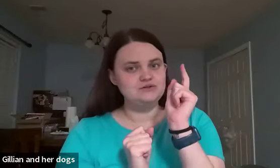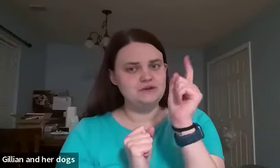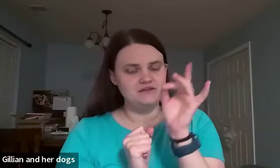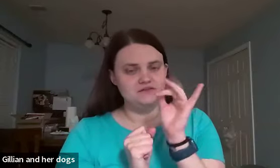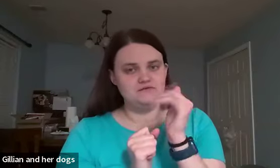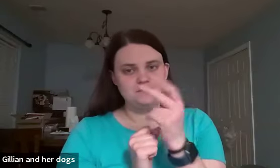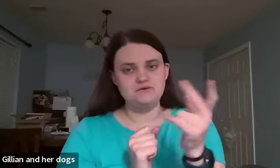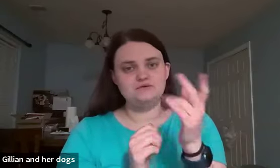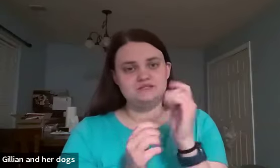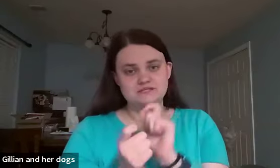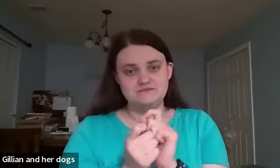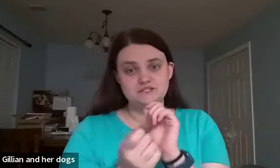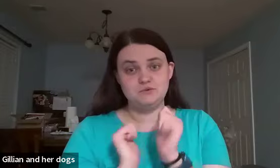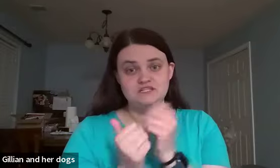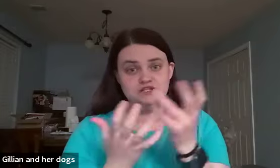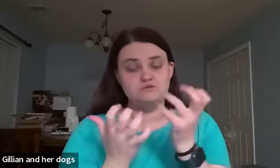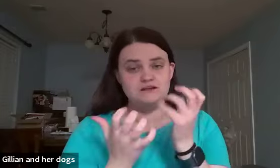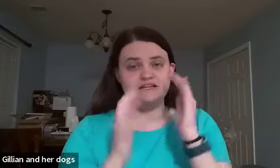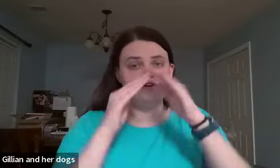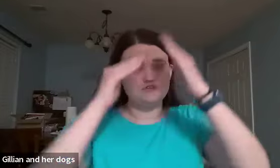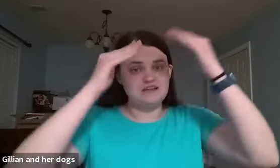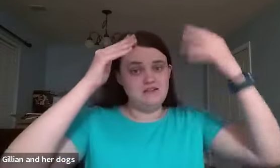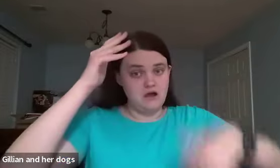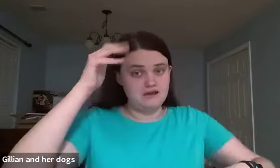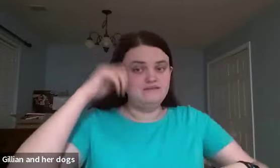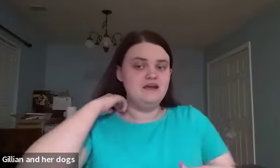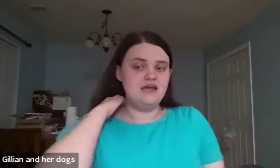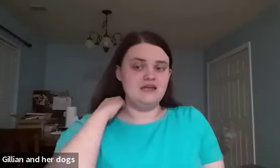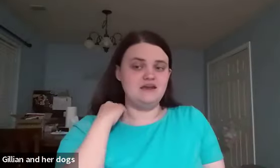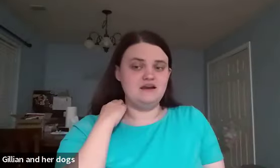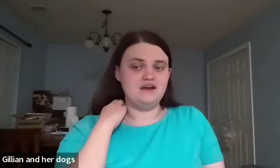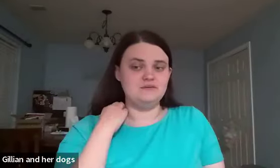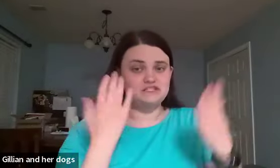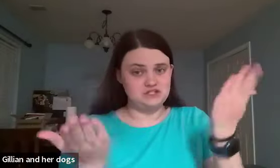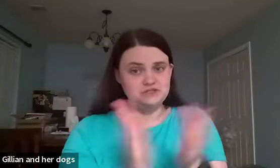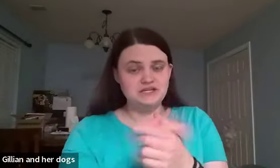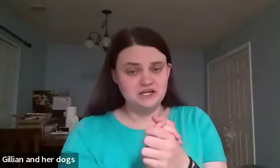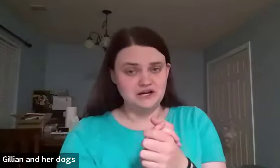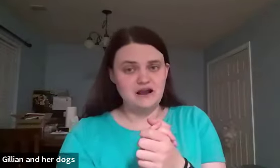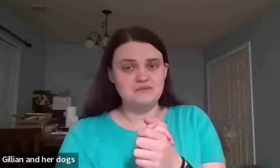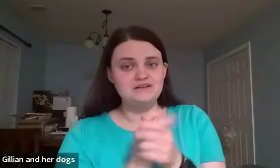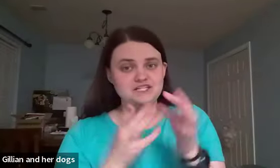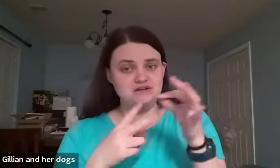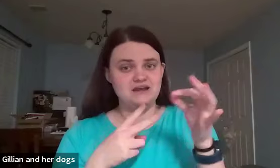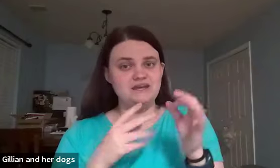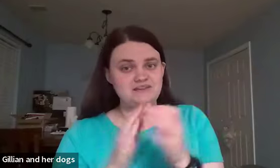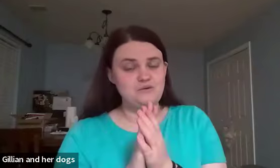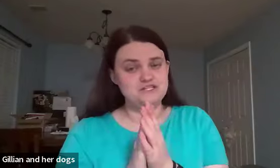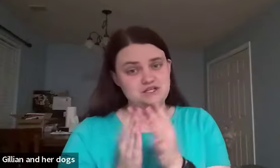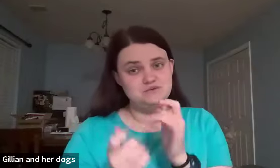you pick the few specific sports that you want because I know there's like a lot. And since you're here, I'm gonna let you kind of pick the ones that you